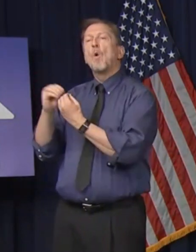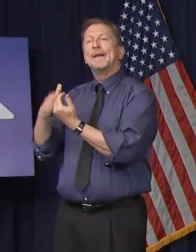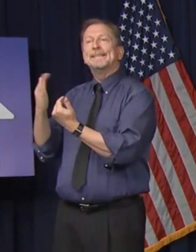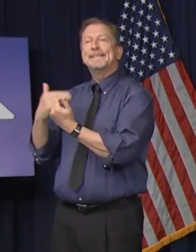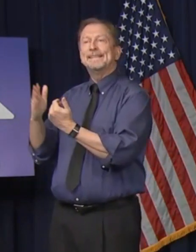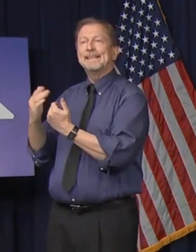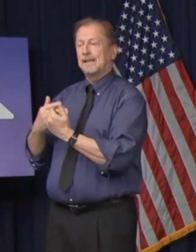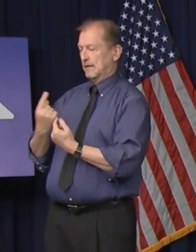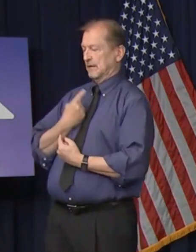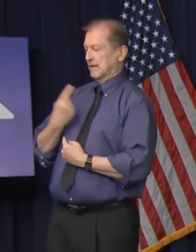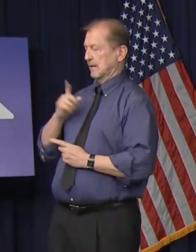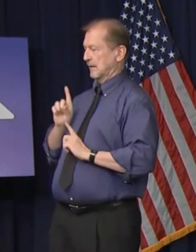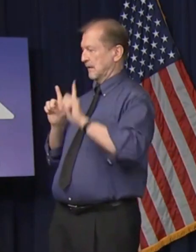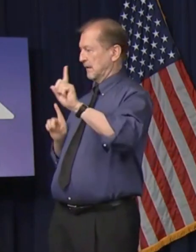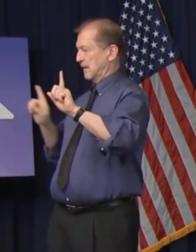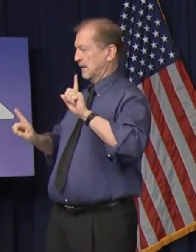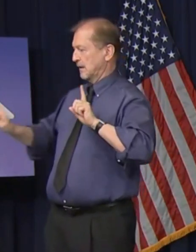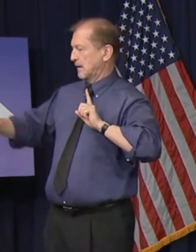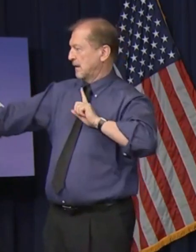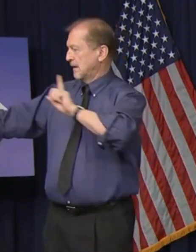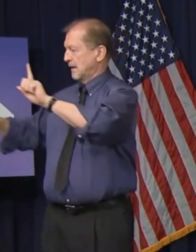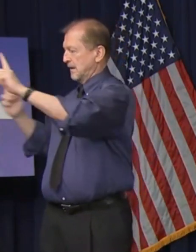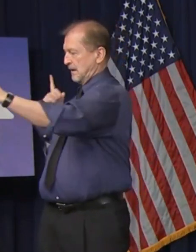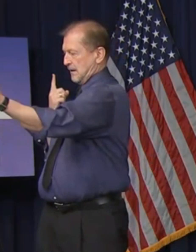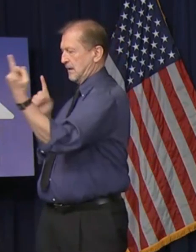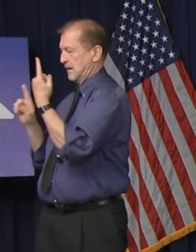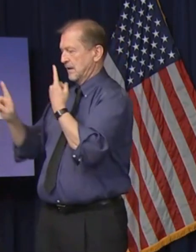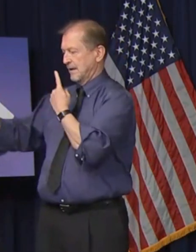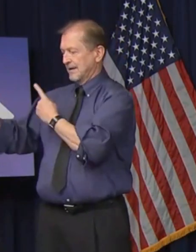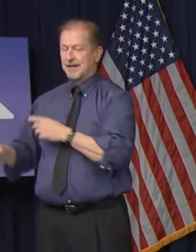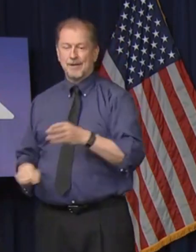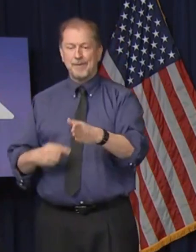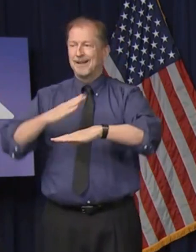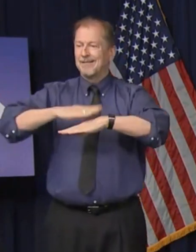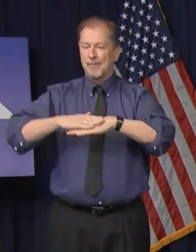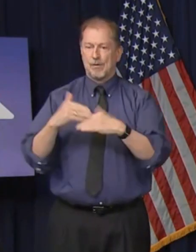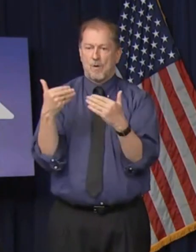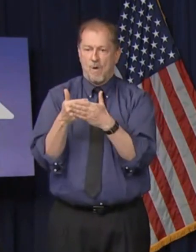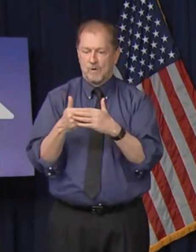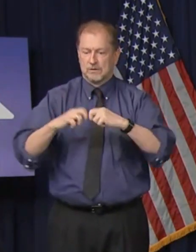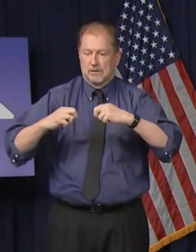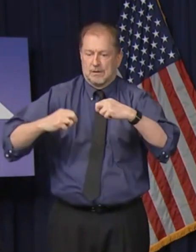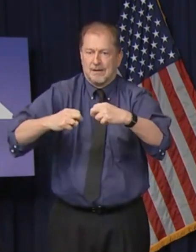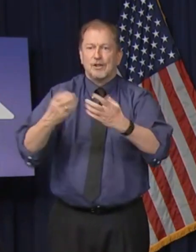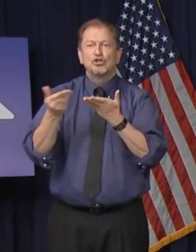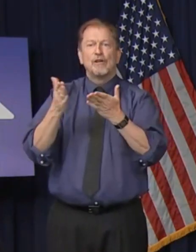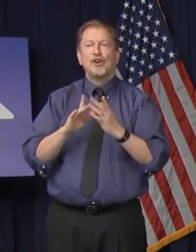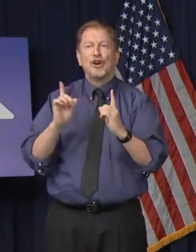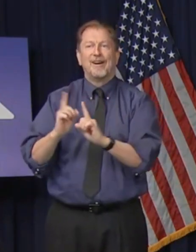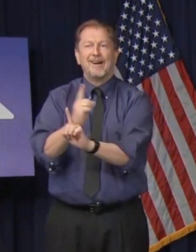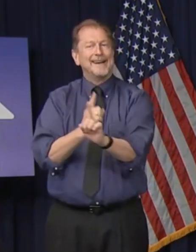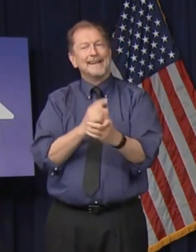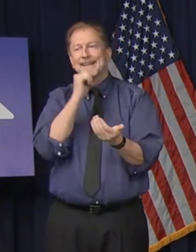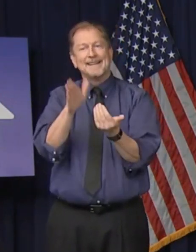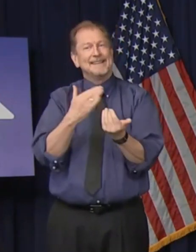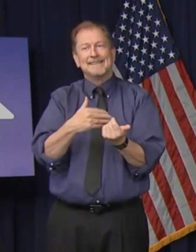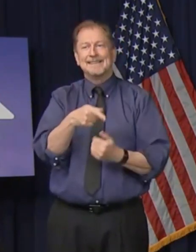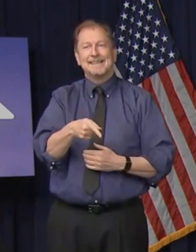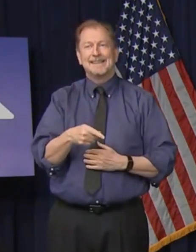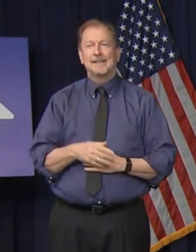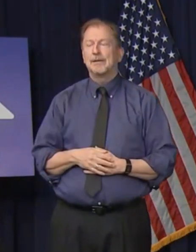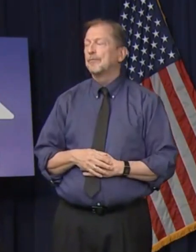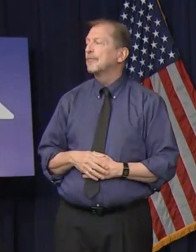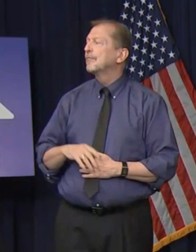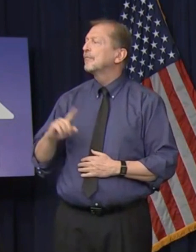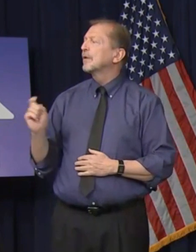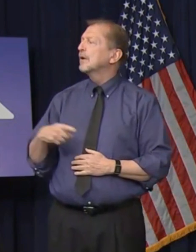a restaurant where there might be booths and tables next to one another. Rick Pearson at the Tribune has a similar question to Shia, but